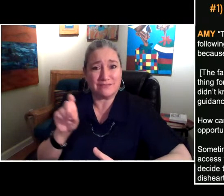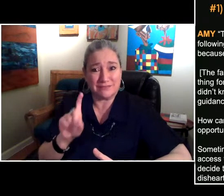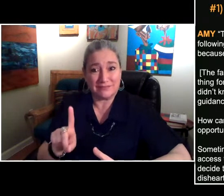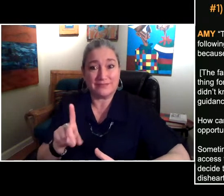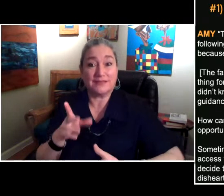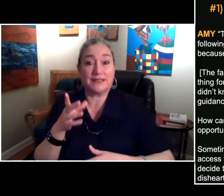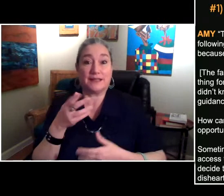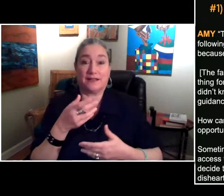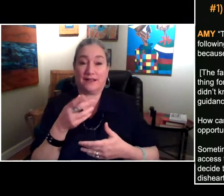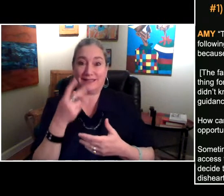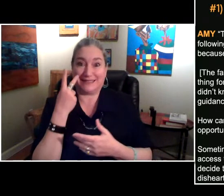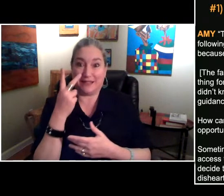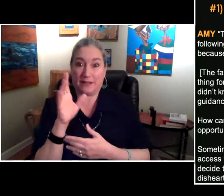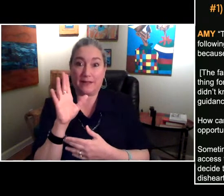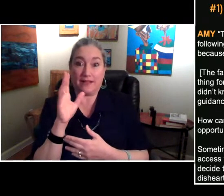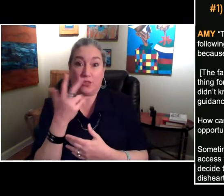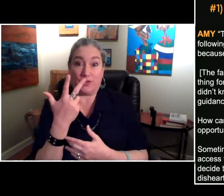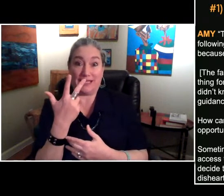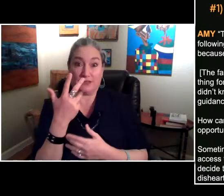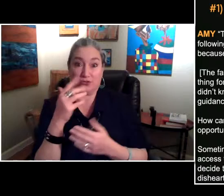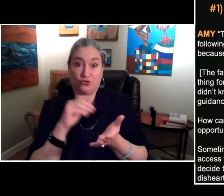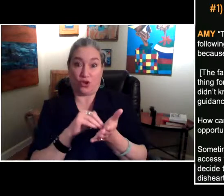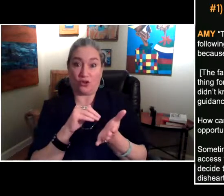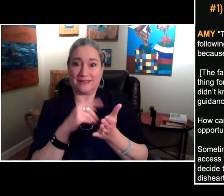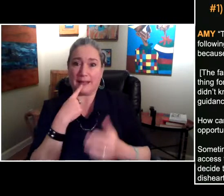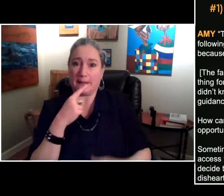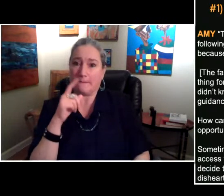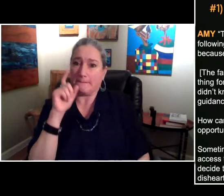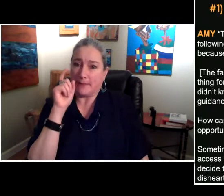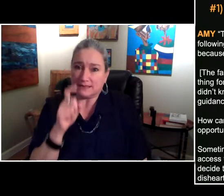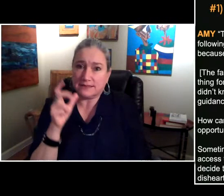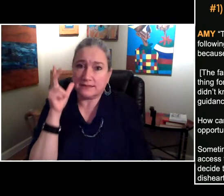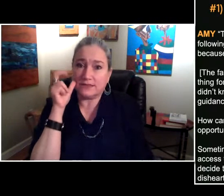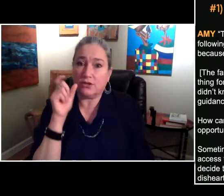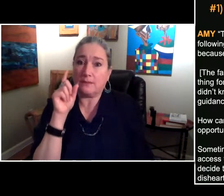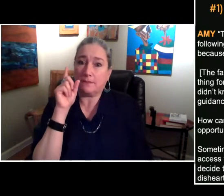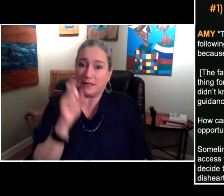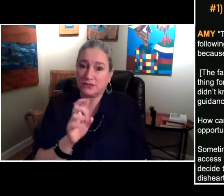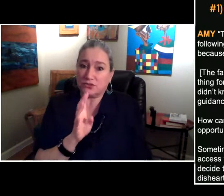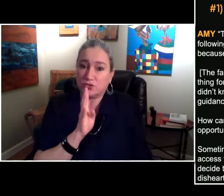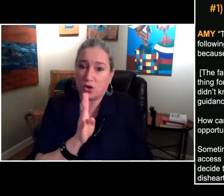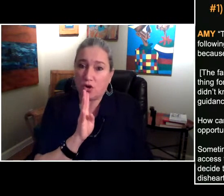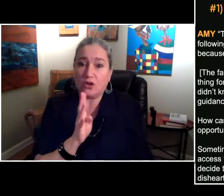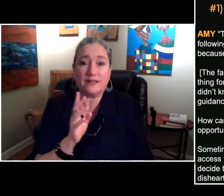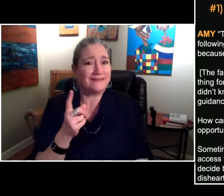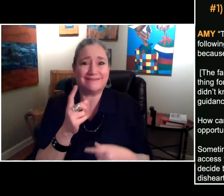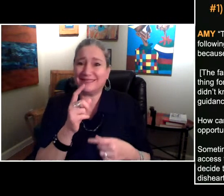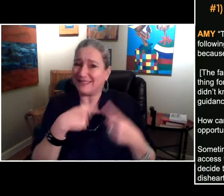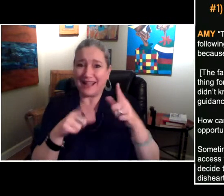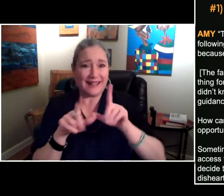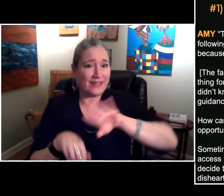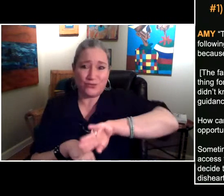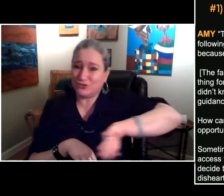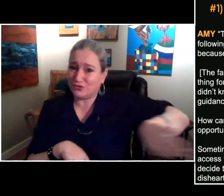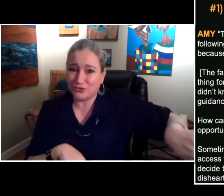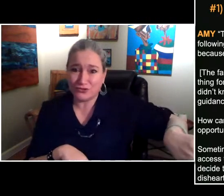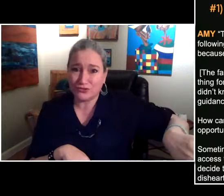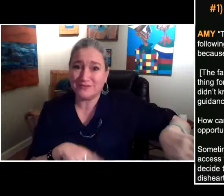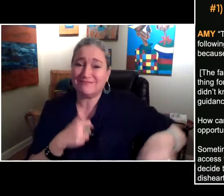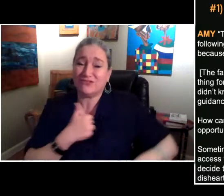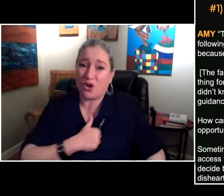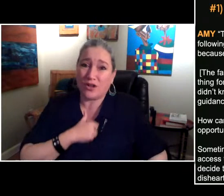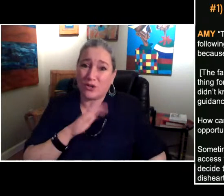their baby is deaf, and they're wanting to know, how do we navigate this experience? And the 3 doctors are saying, you